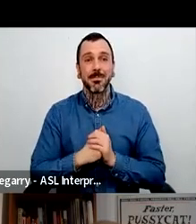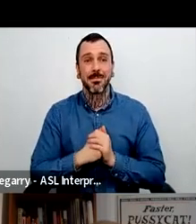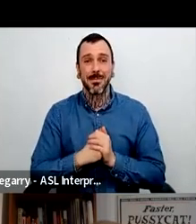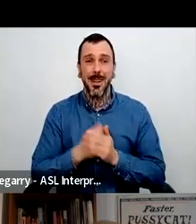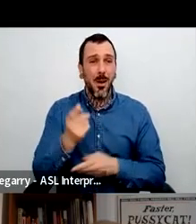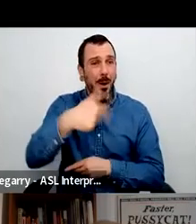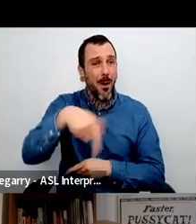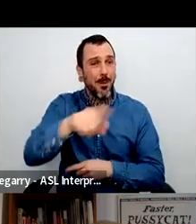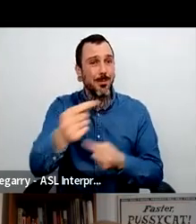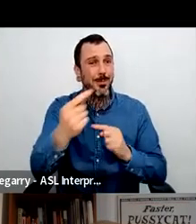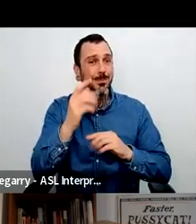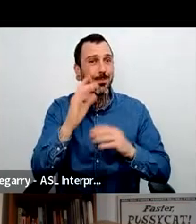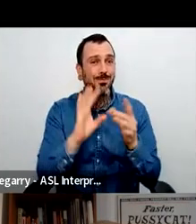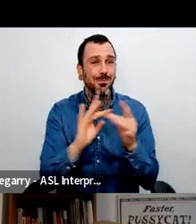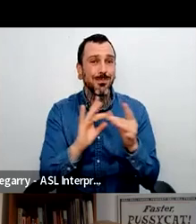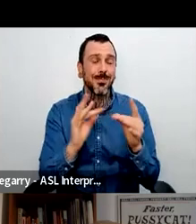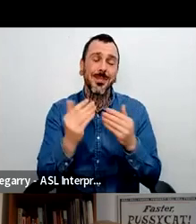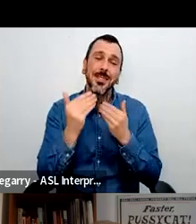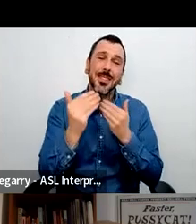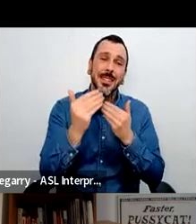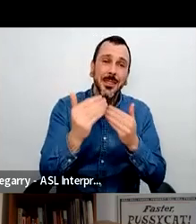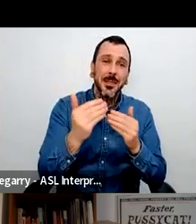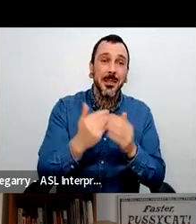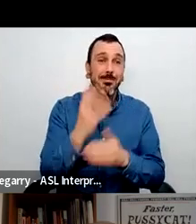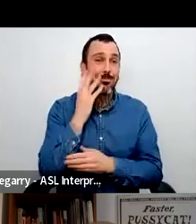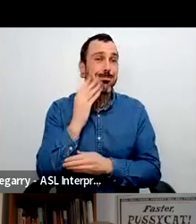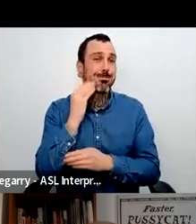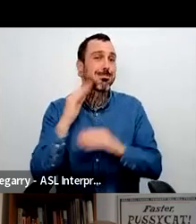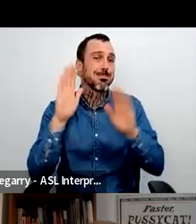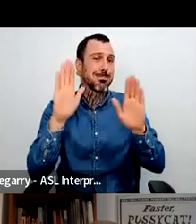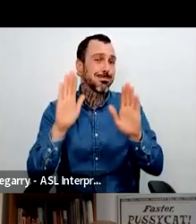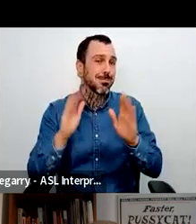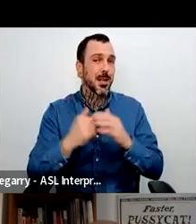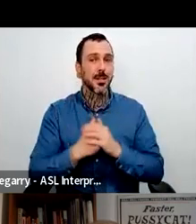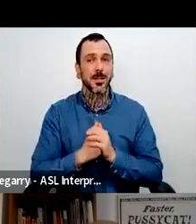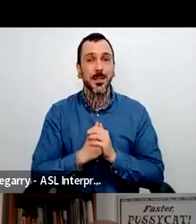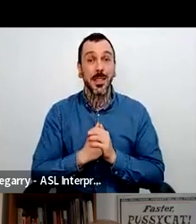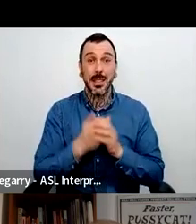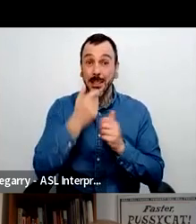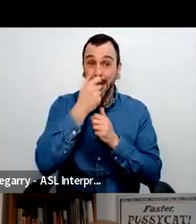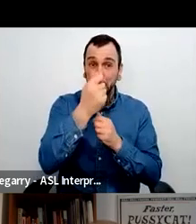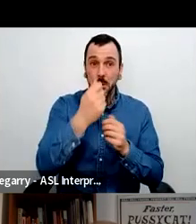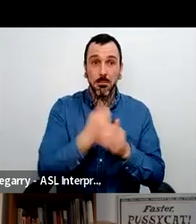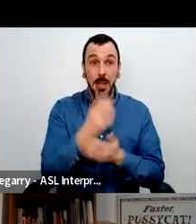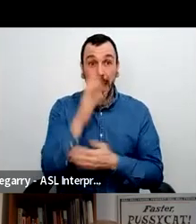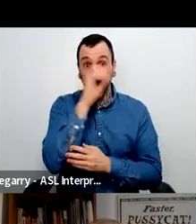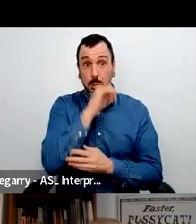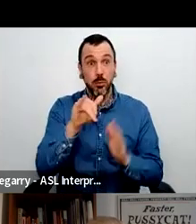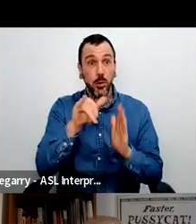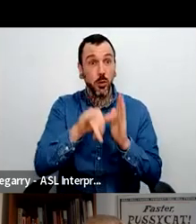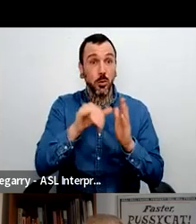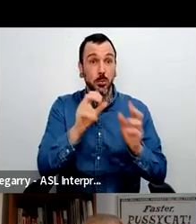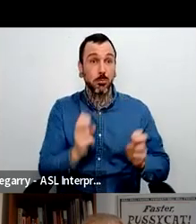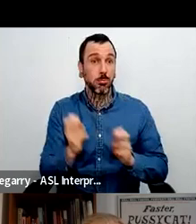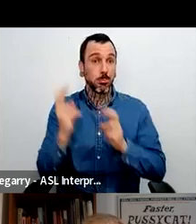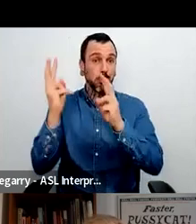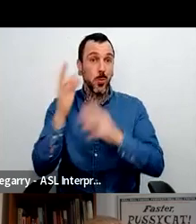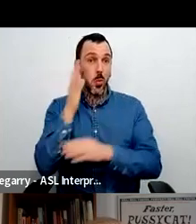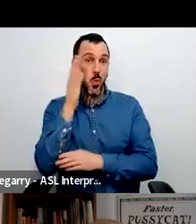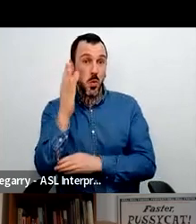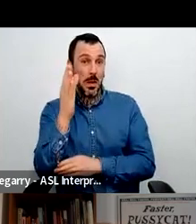great experience and really, really interesting. And I'm assuming this will all be posted on YouTube so we can go look at it again because it's been really